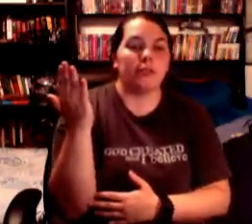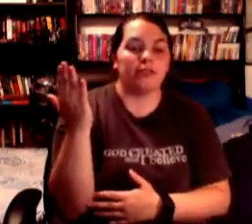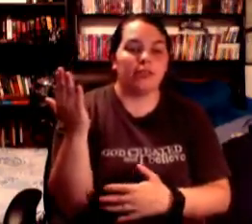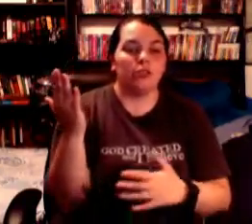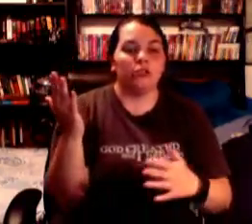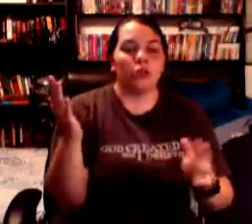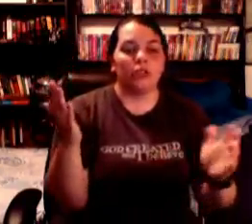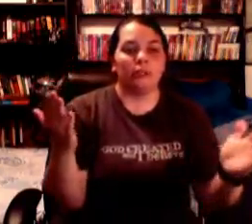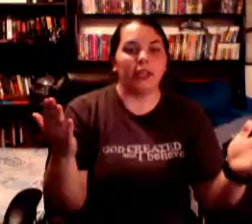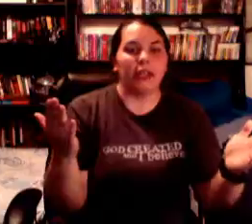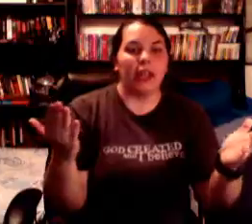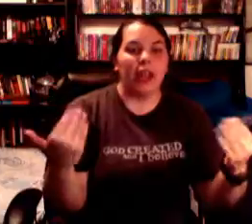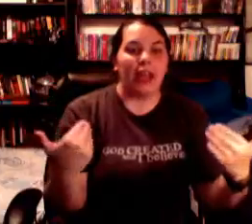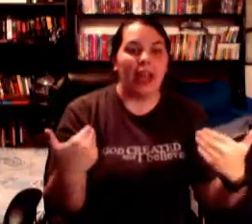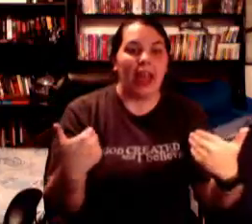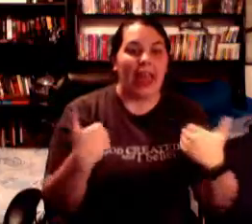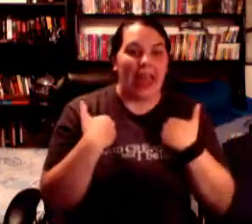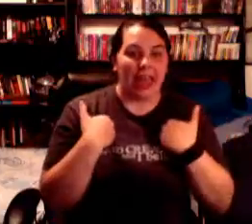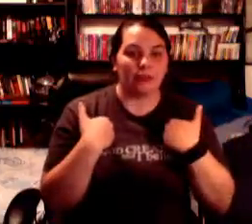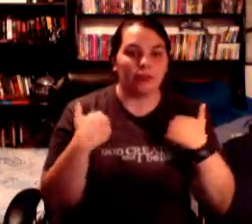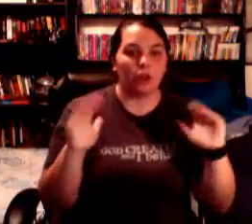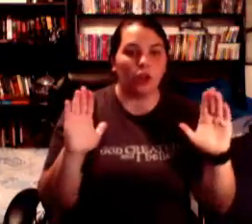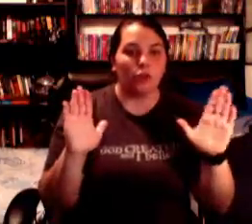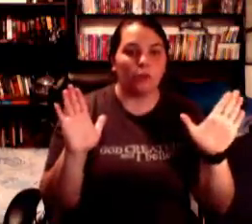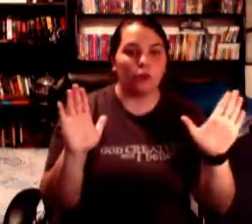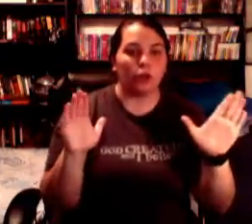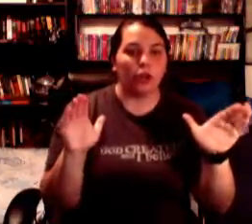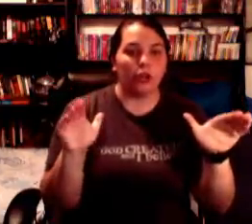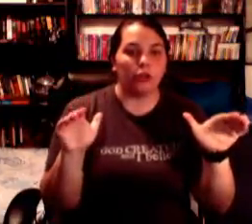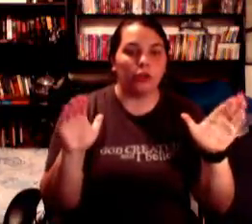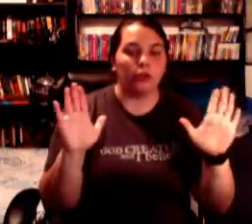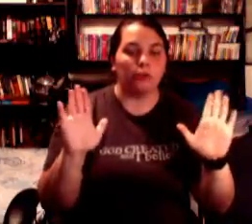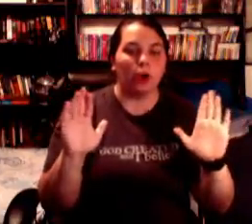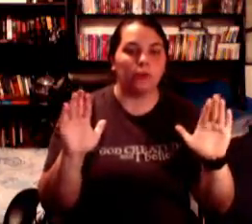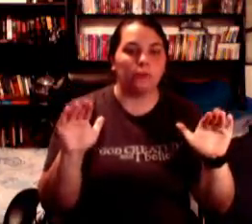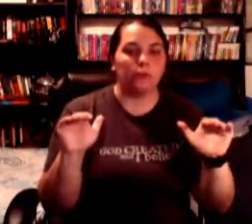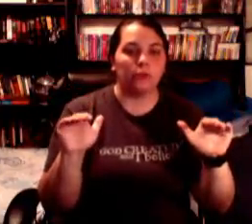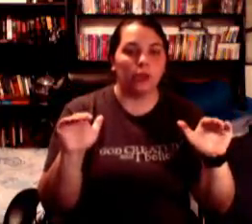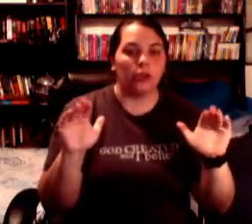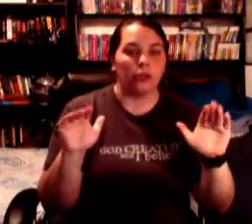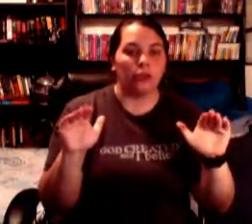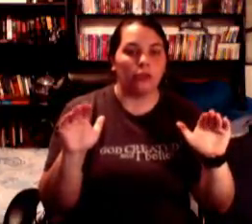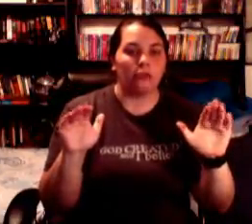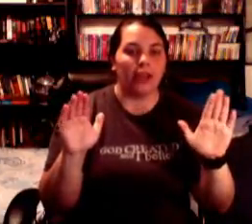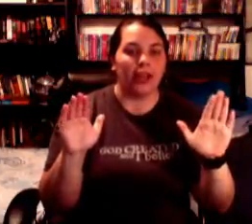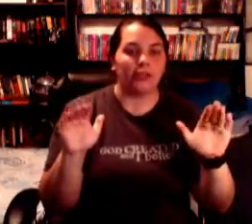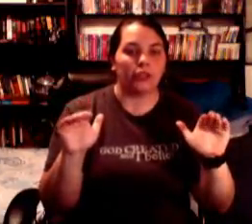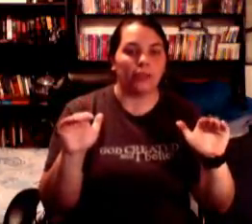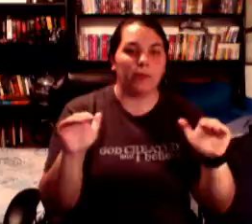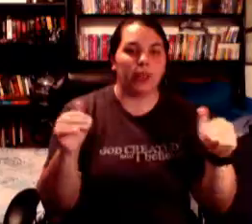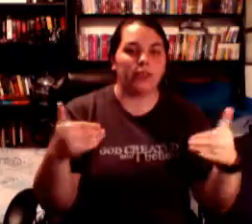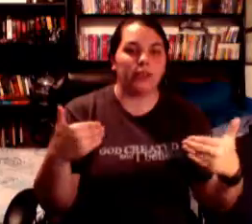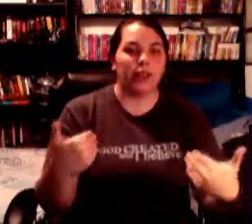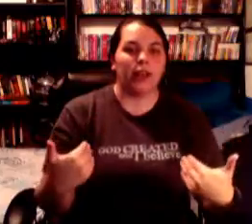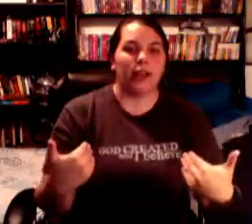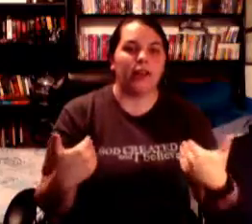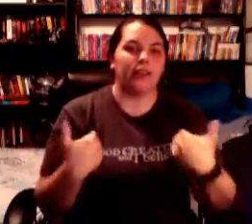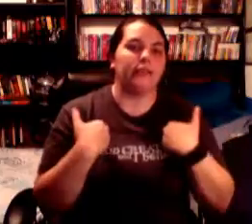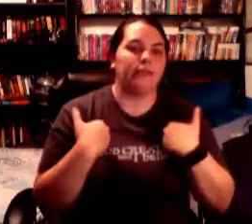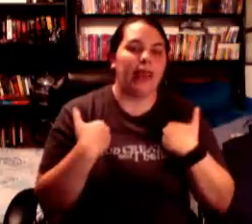promise. So it's going to be have. Remember, your palms, your flat hands are going to bend, and it's